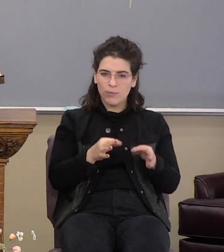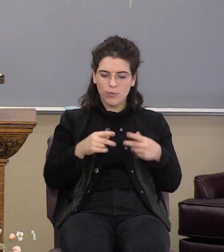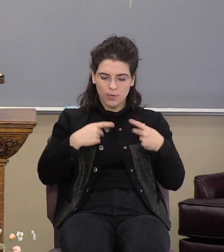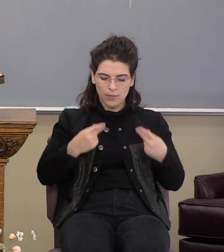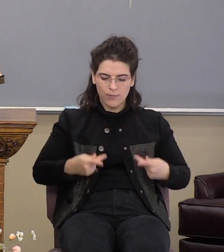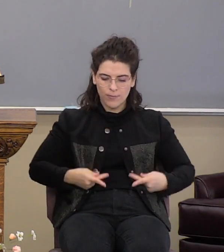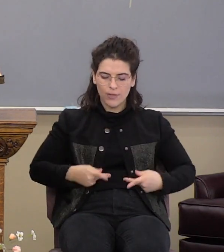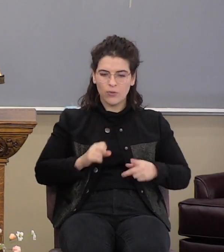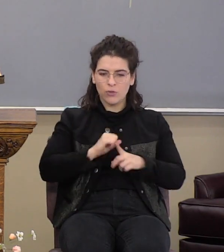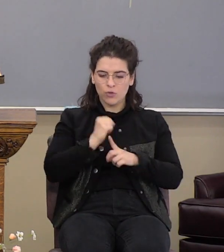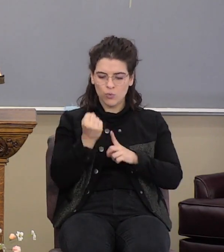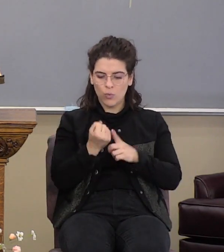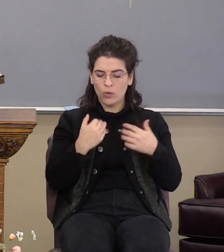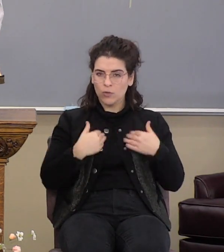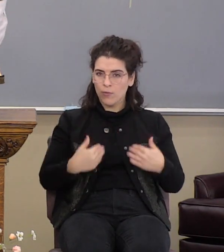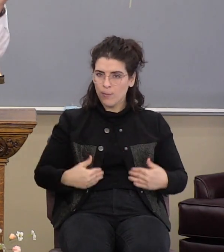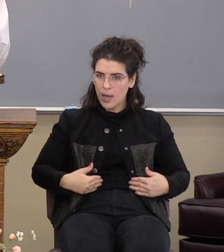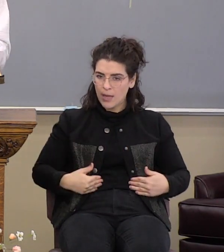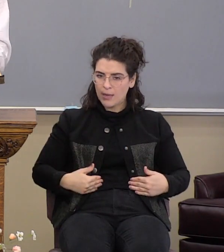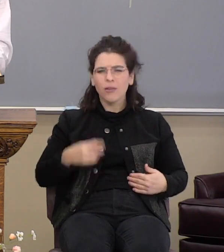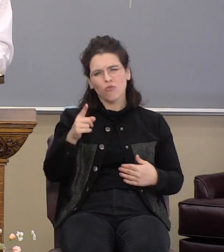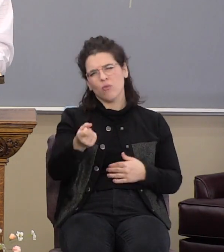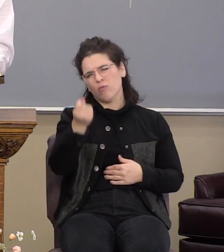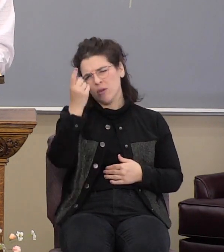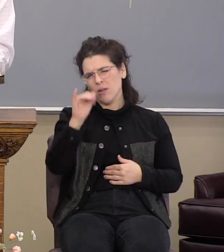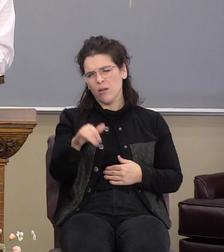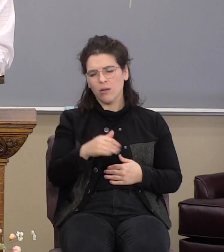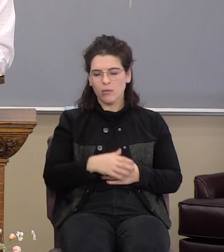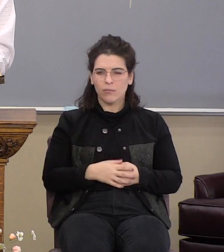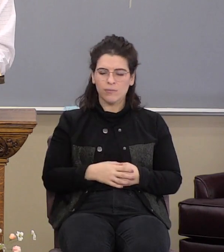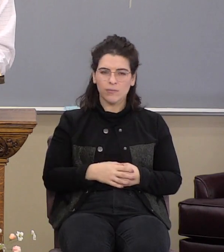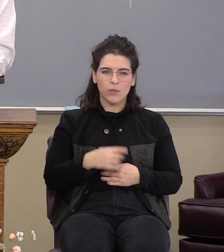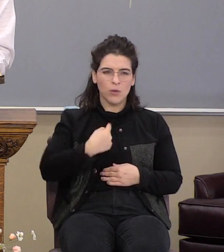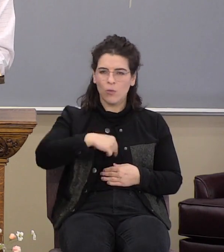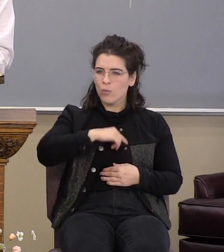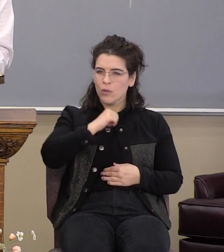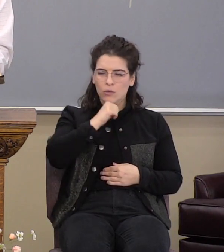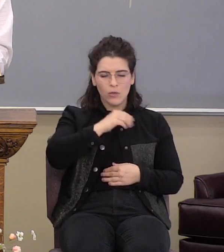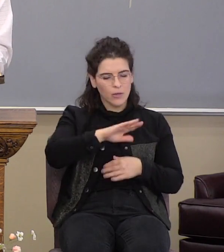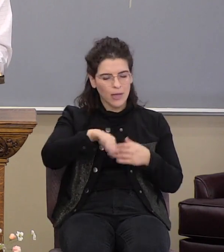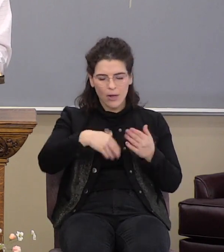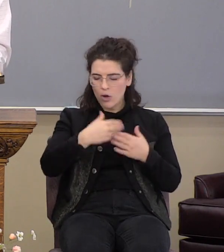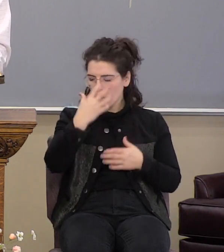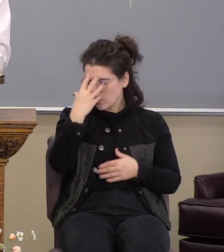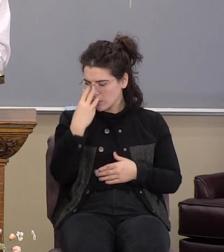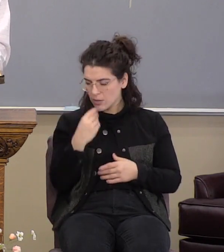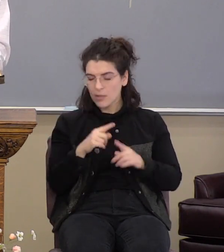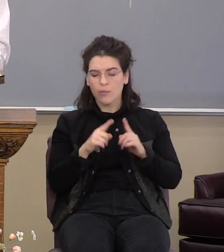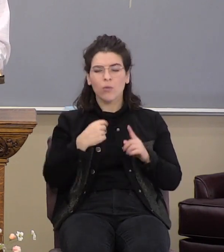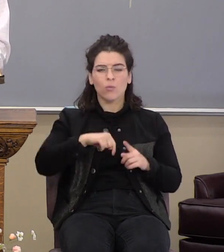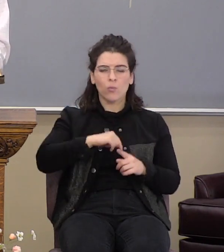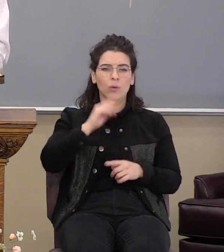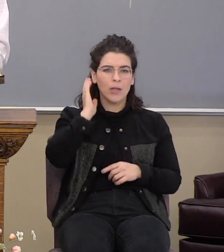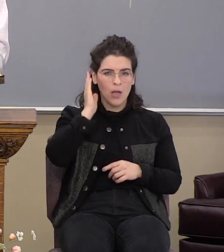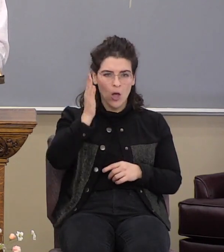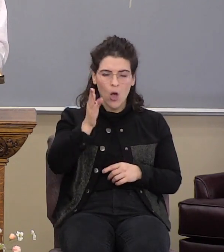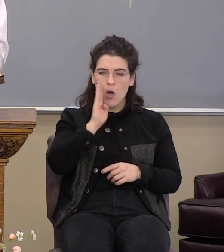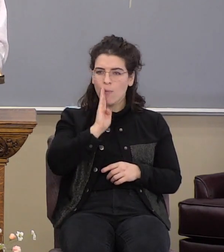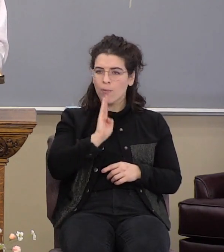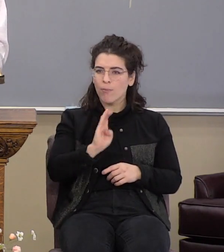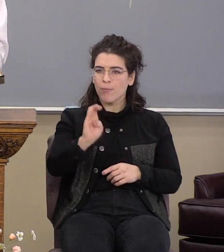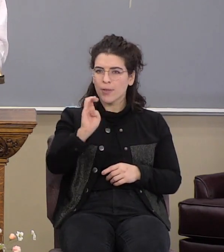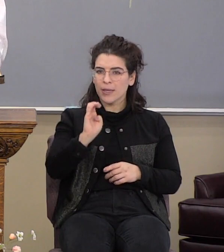of the body. And you understand that. We shall not all sleep, but we shall all be